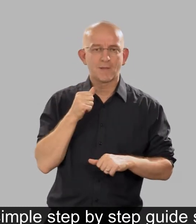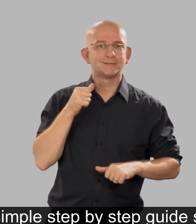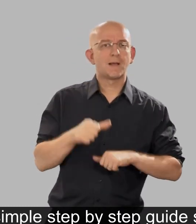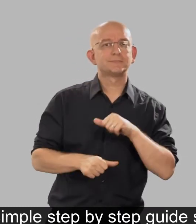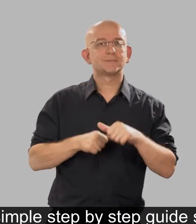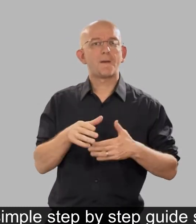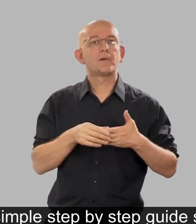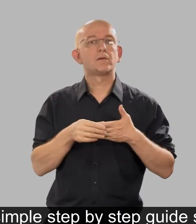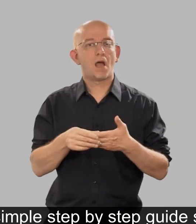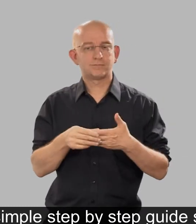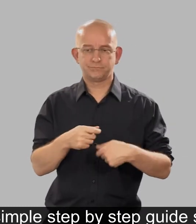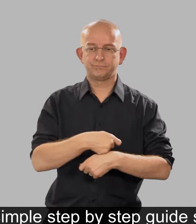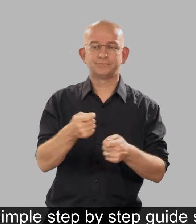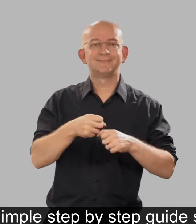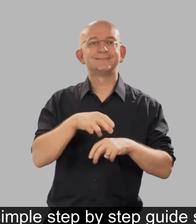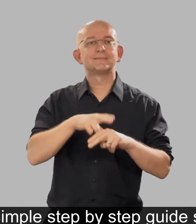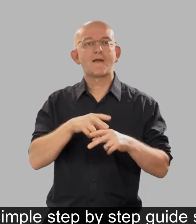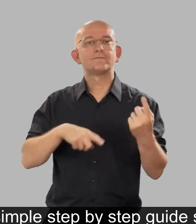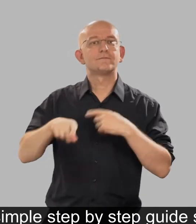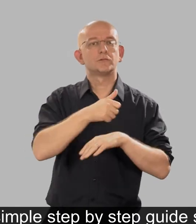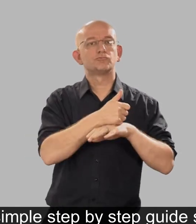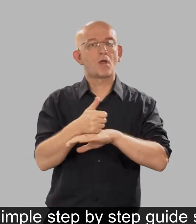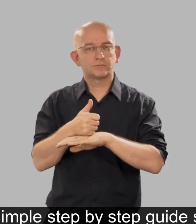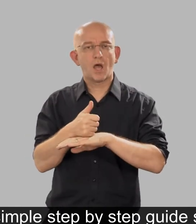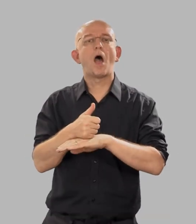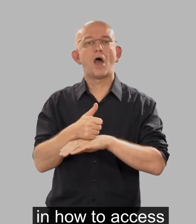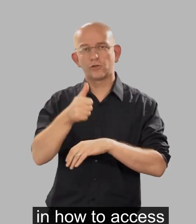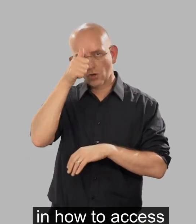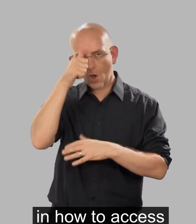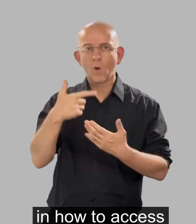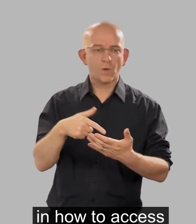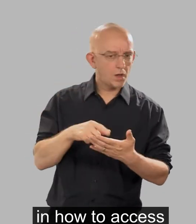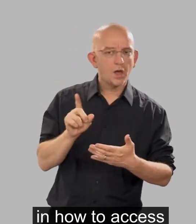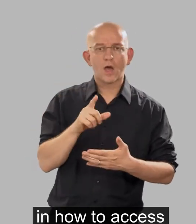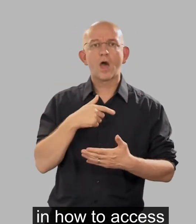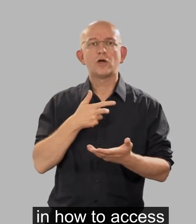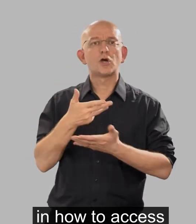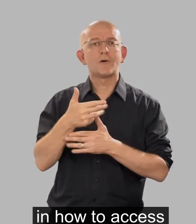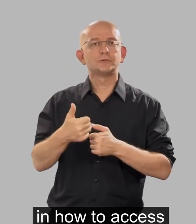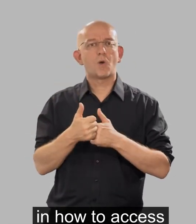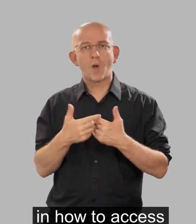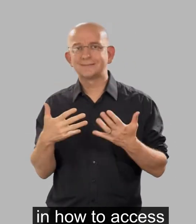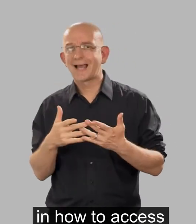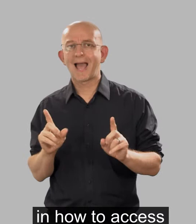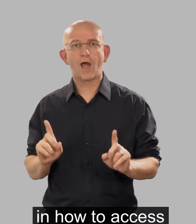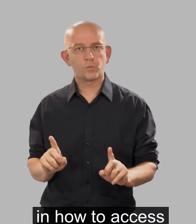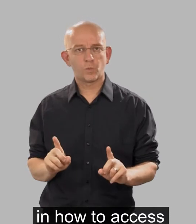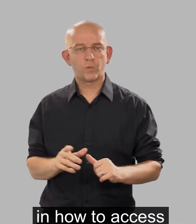step-by-step guide should be developed for staff at all trusts in how to access communication support.